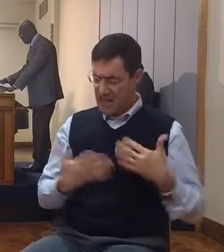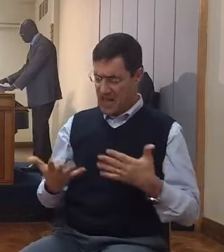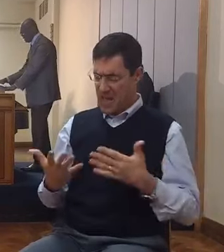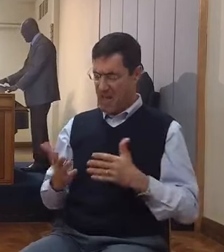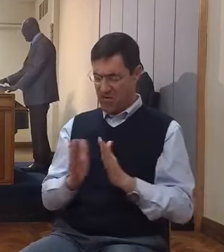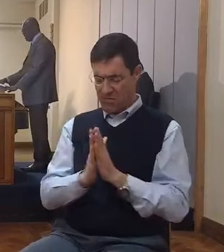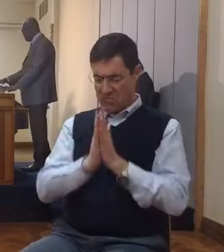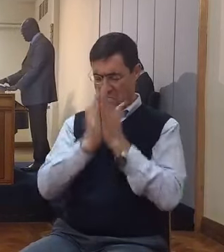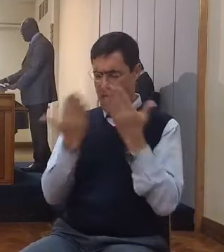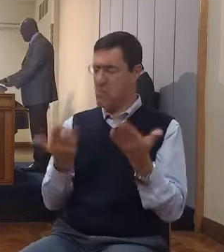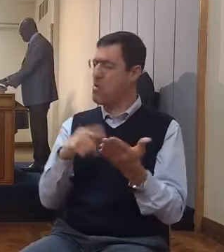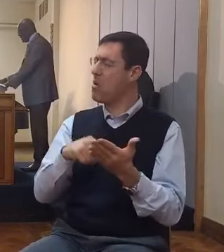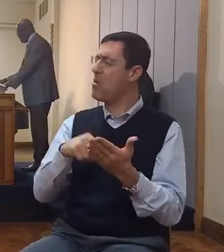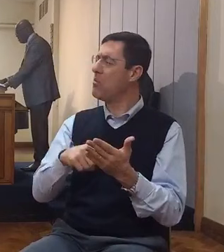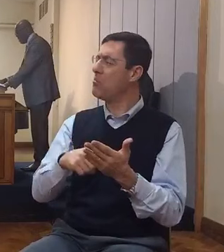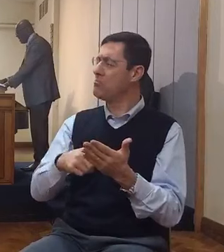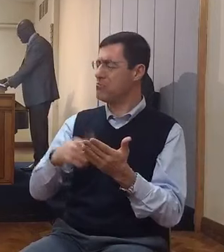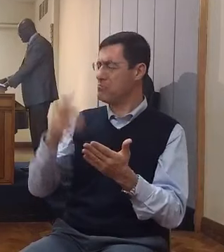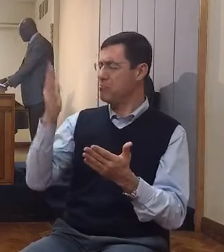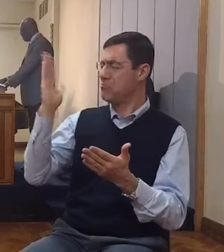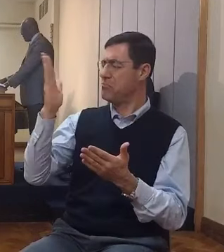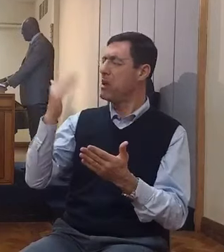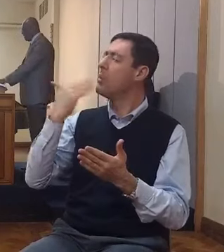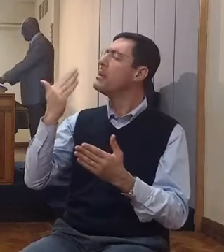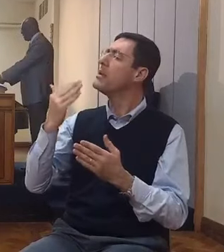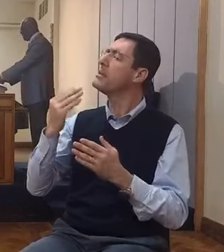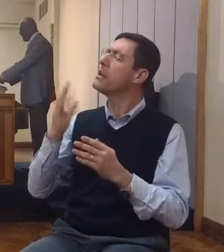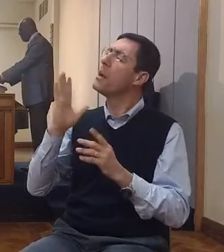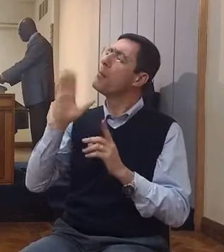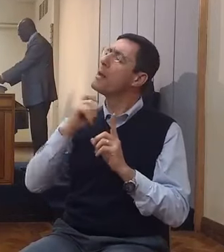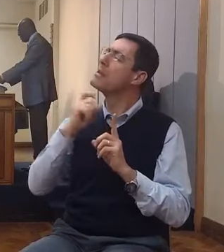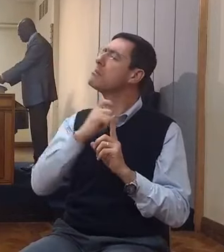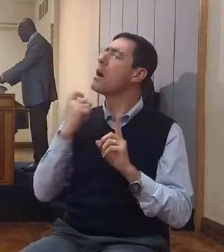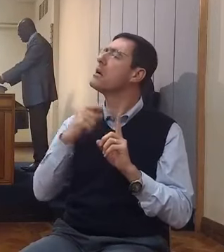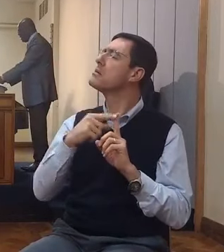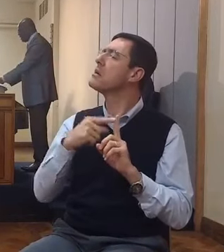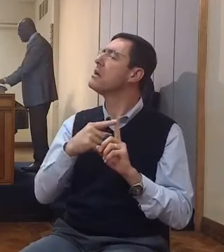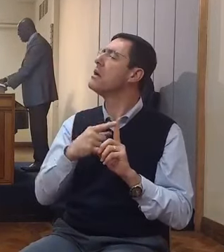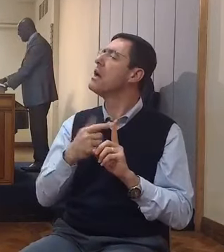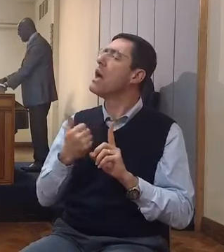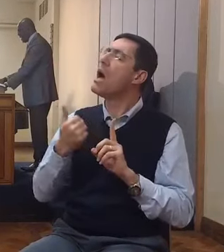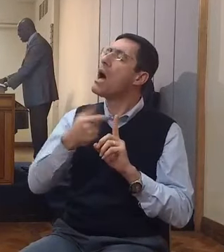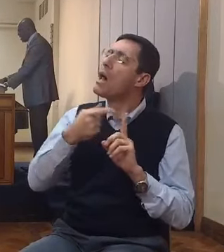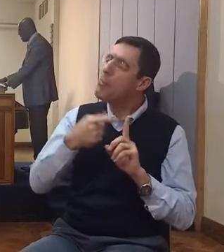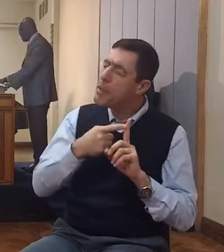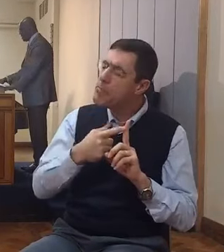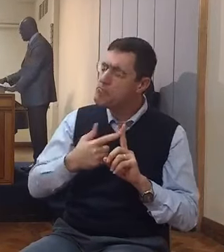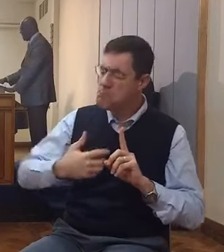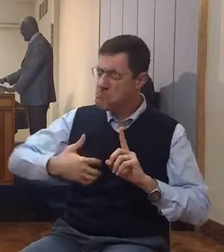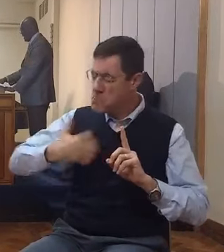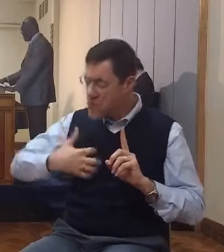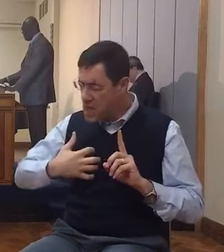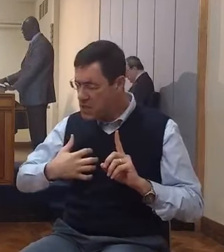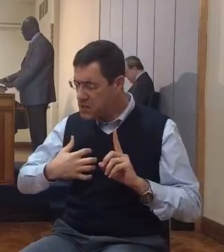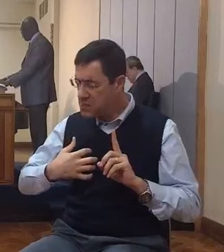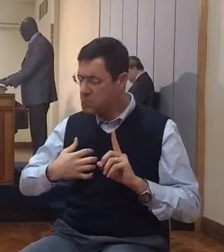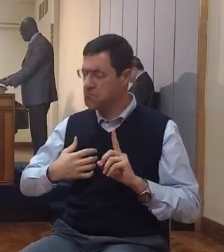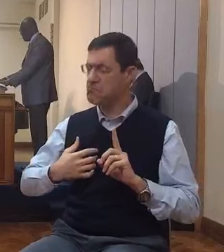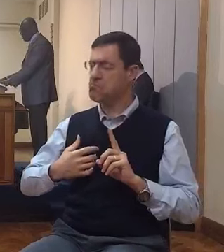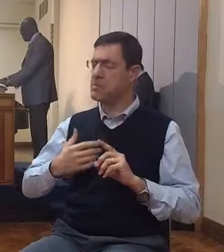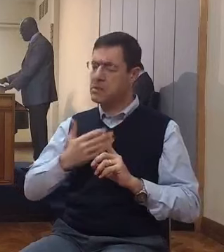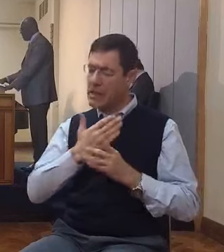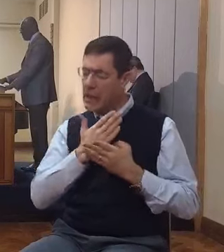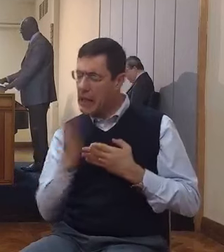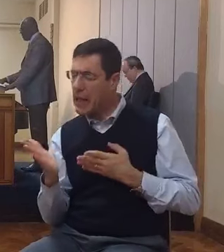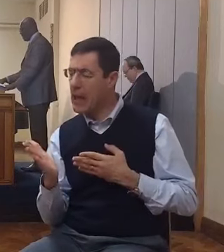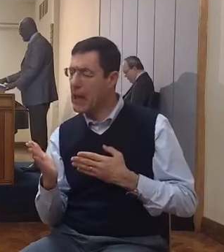servant, we pray. Visit him by thy spirit, fill him with zeal, clarity, health and